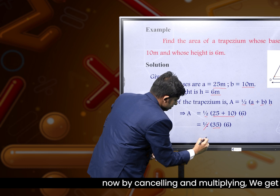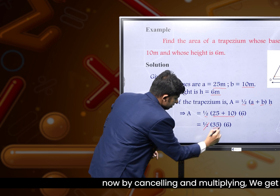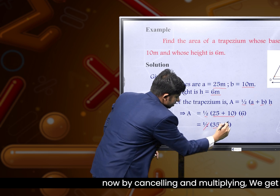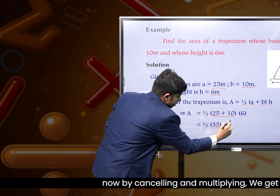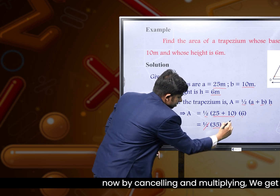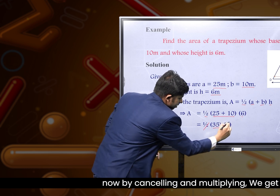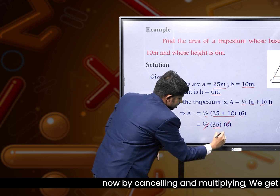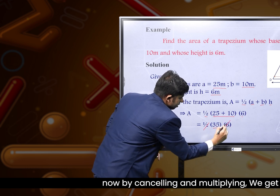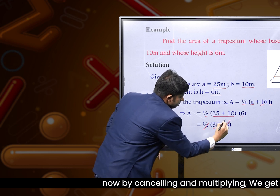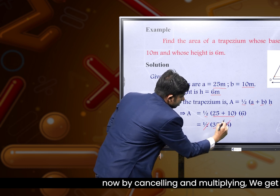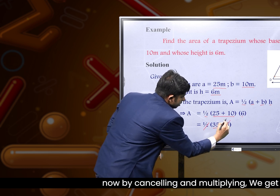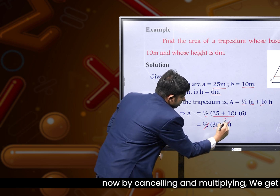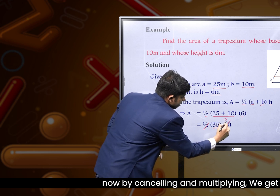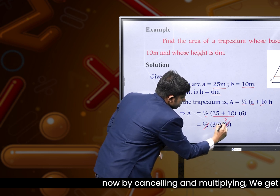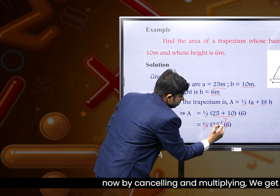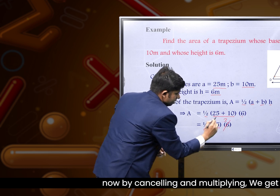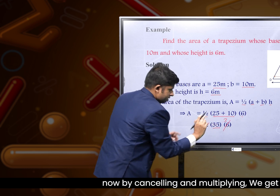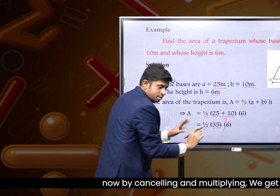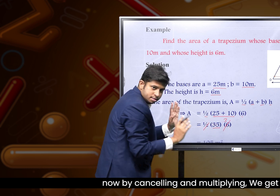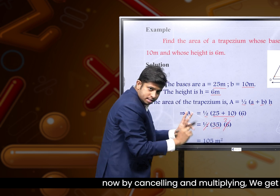Now, by cancelling and multiplying, we get